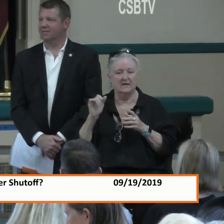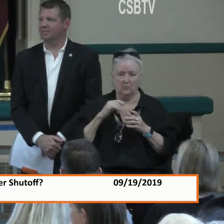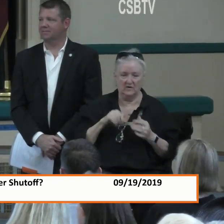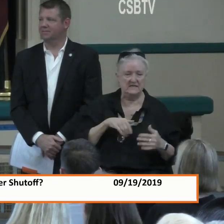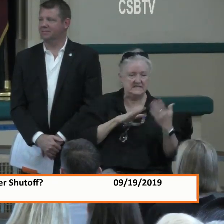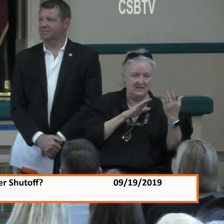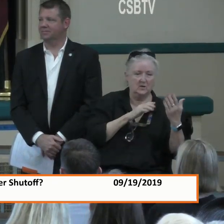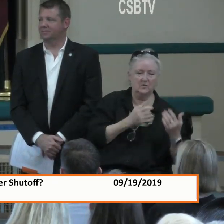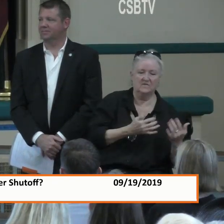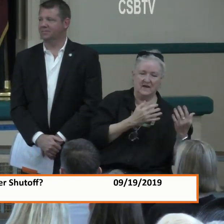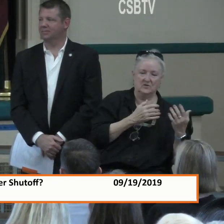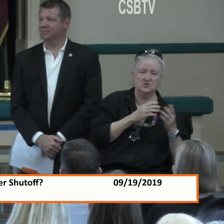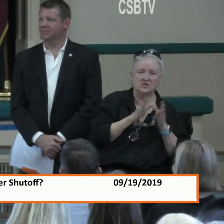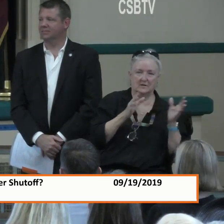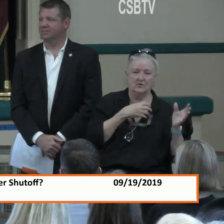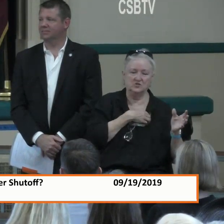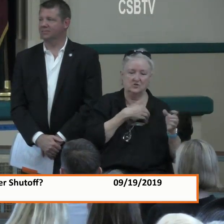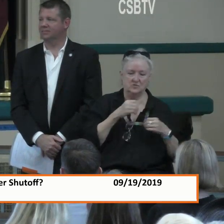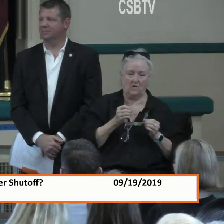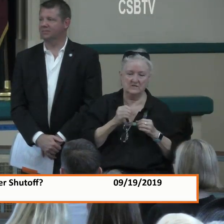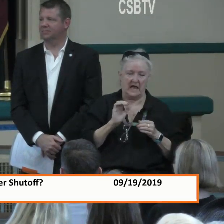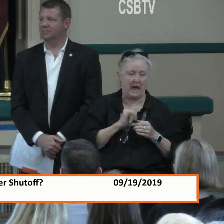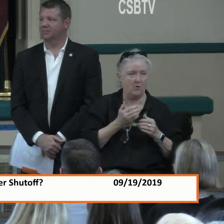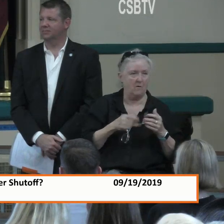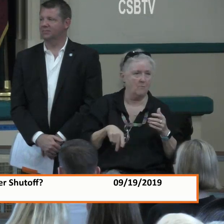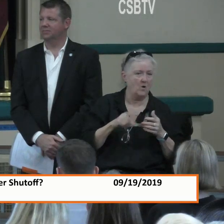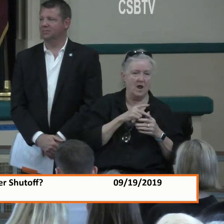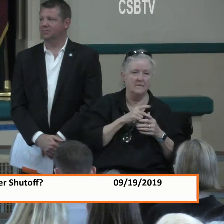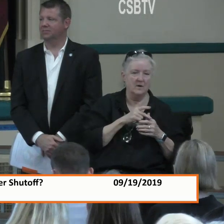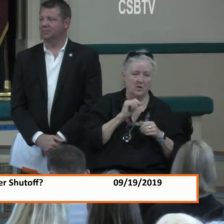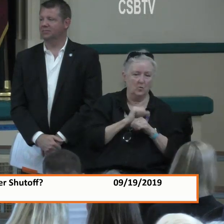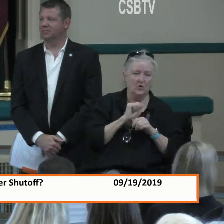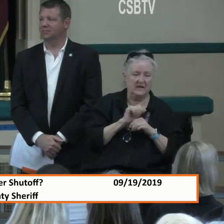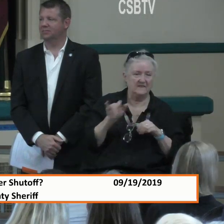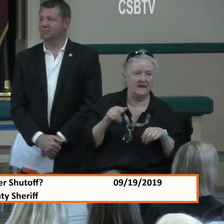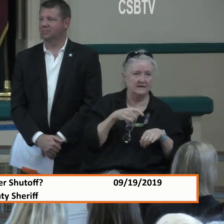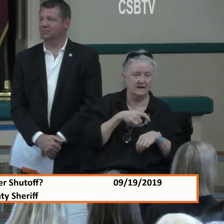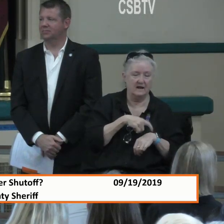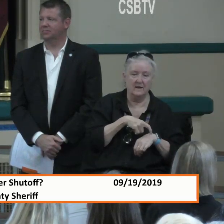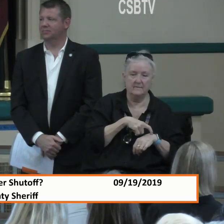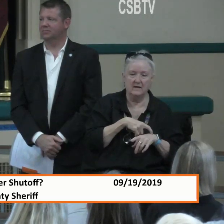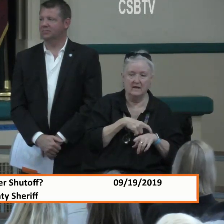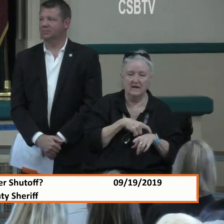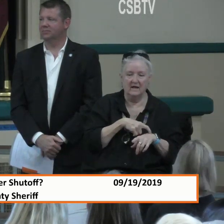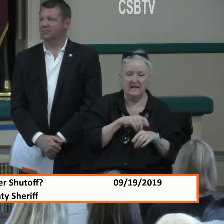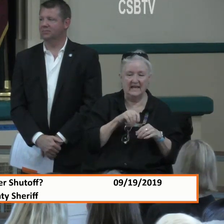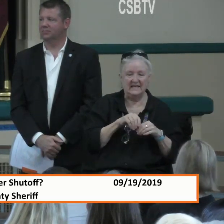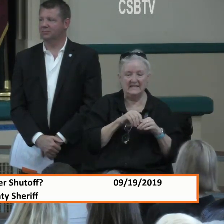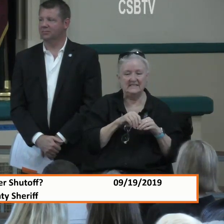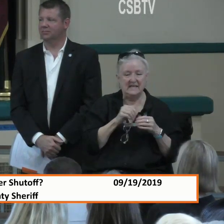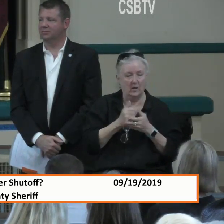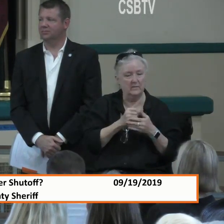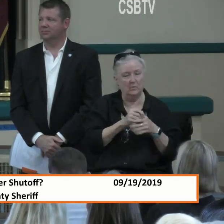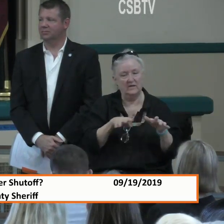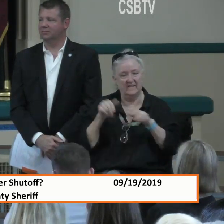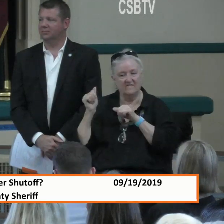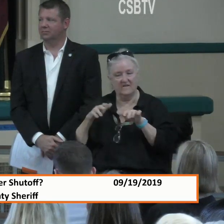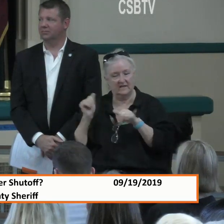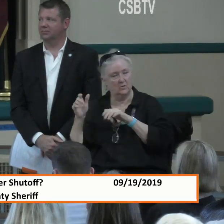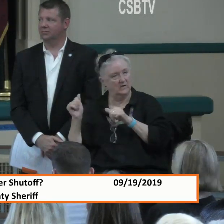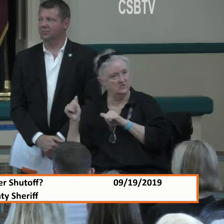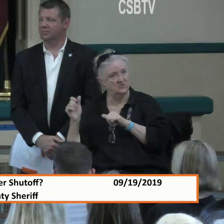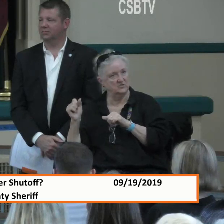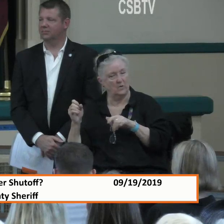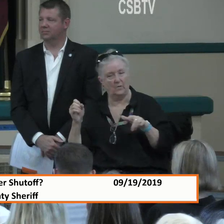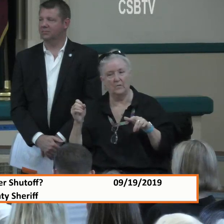fires, generally the sheriff's office, our primary work at that point in time is affecting evacuations. And